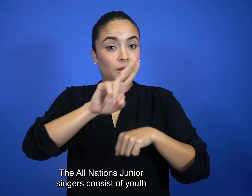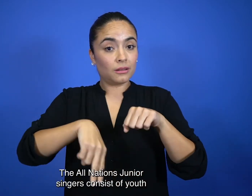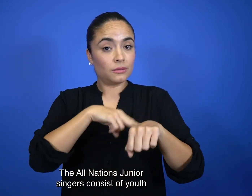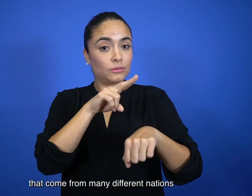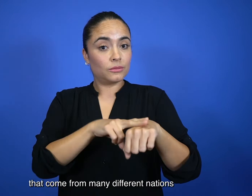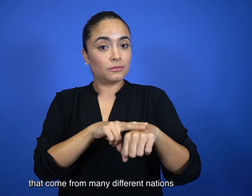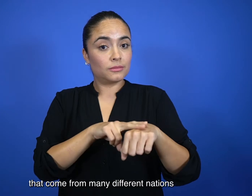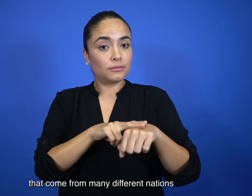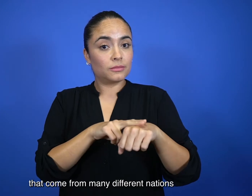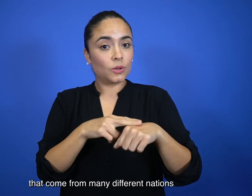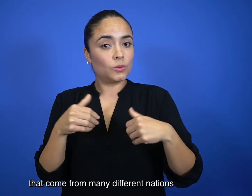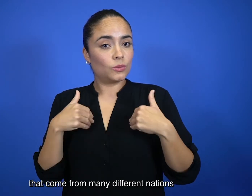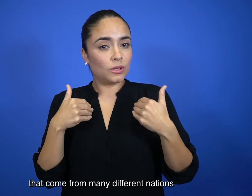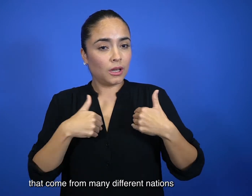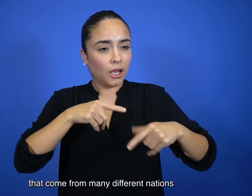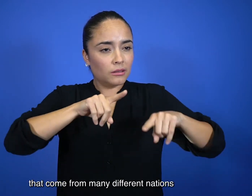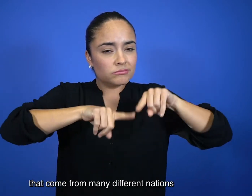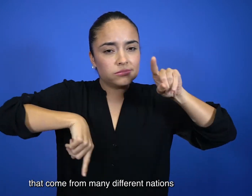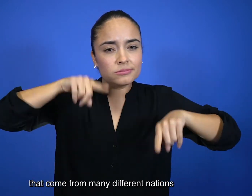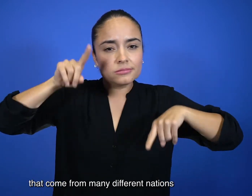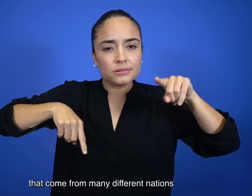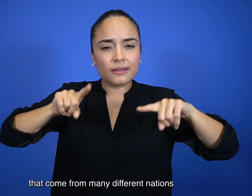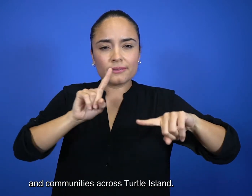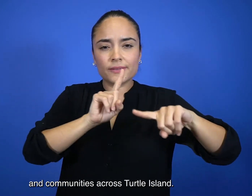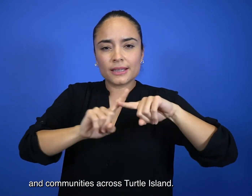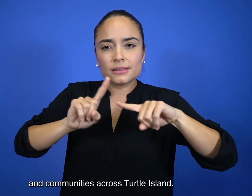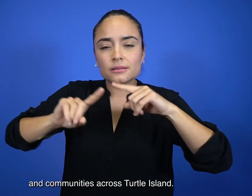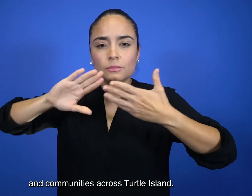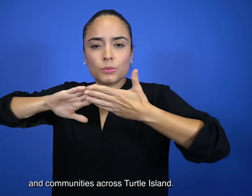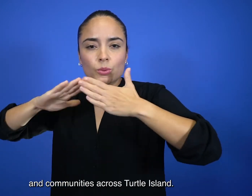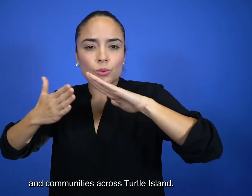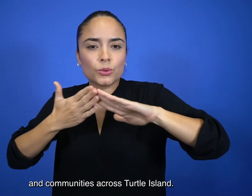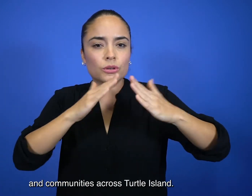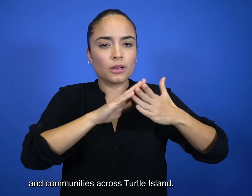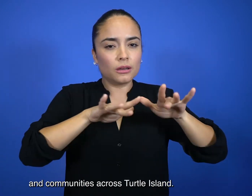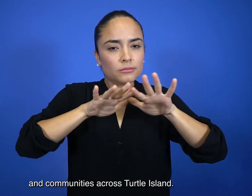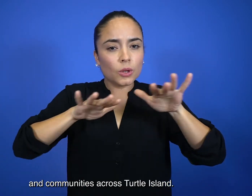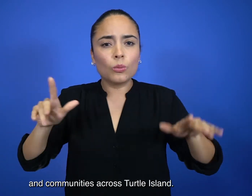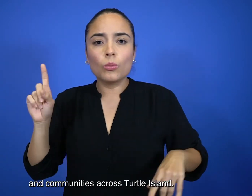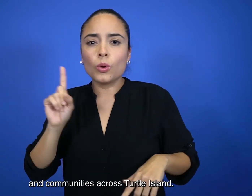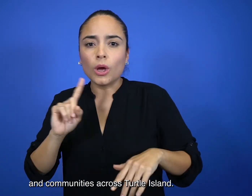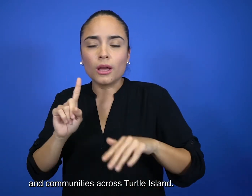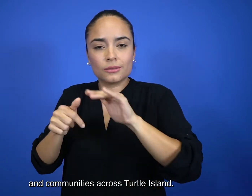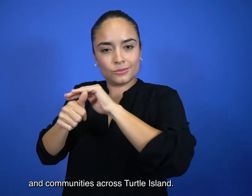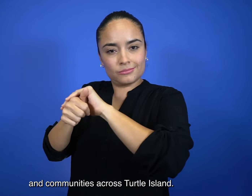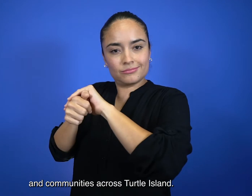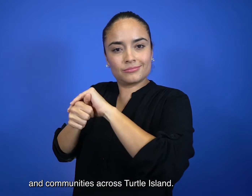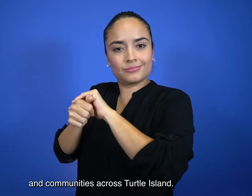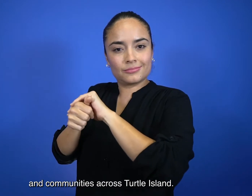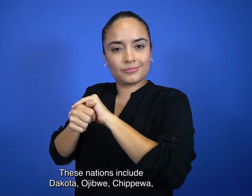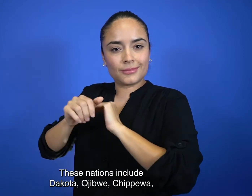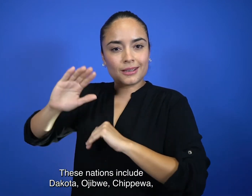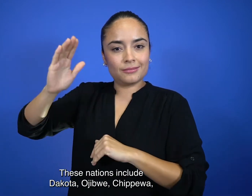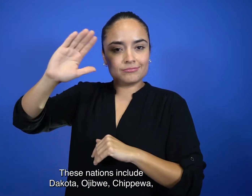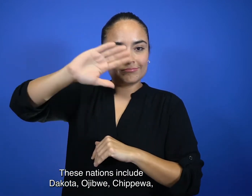youth that come from many different nations and communities across Turtle Island. These nations